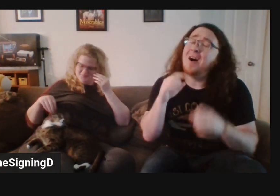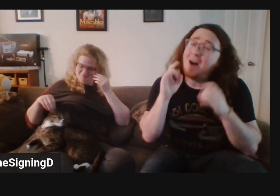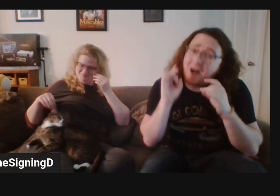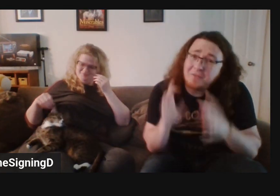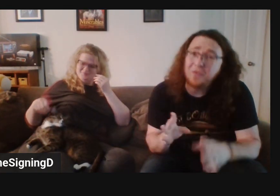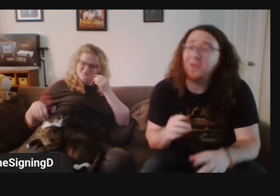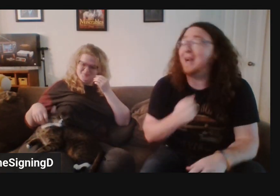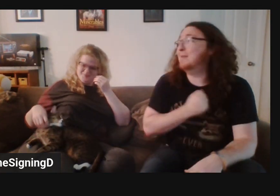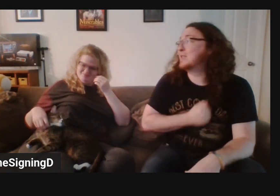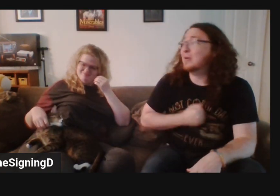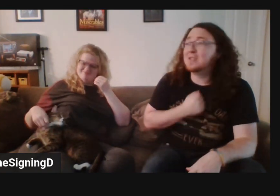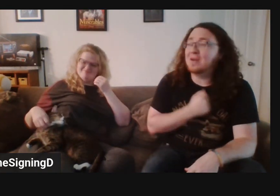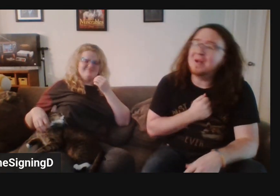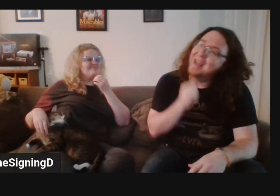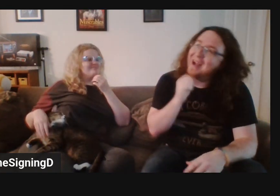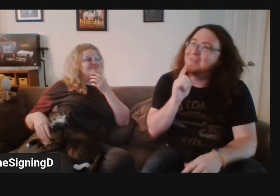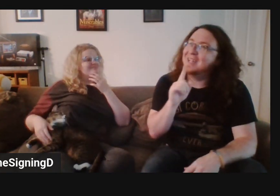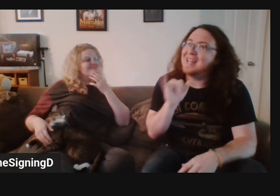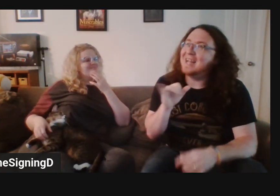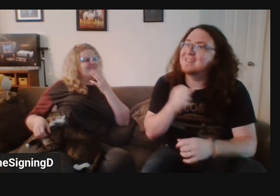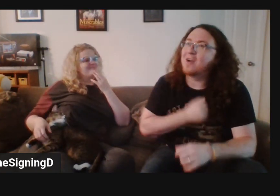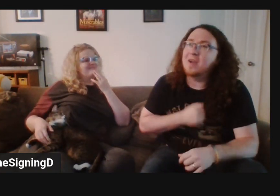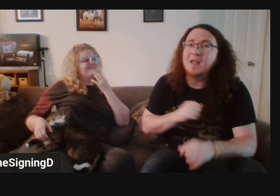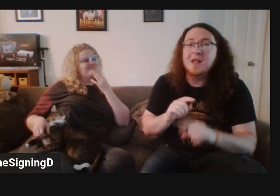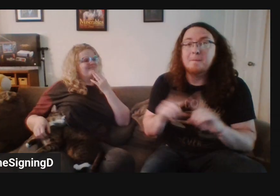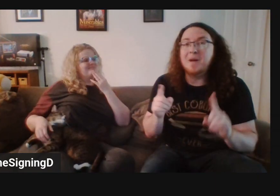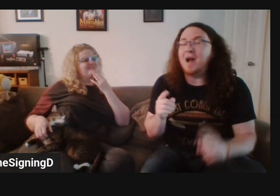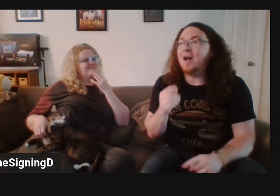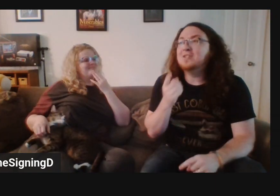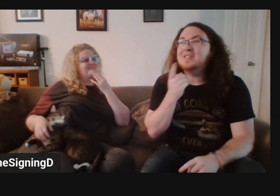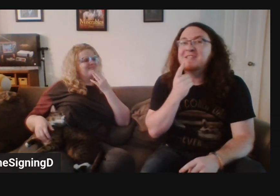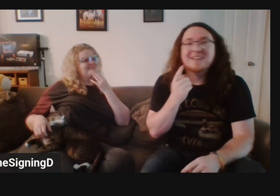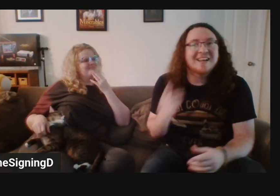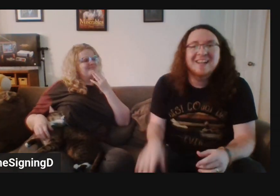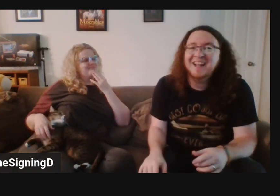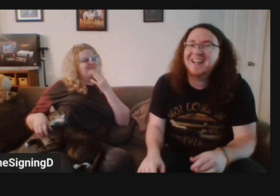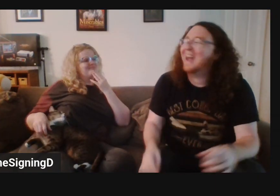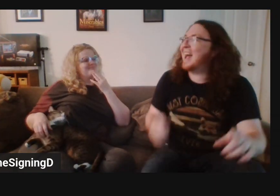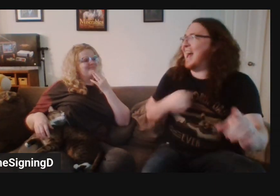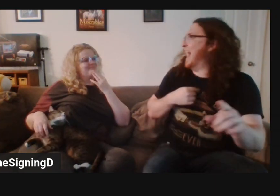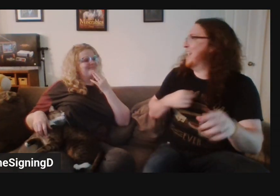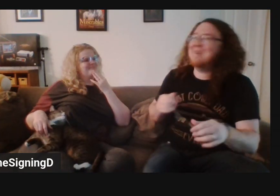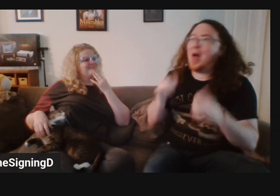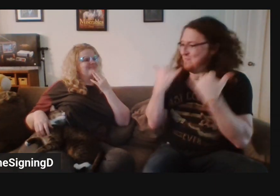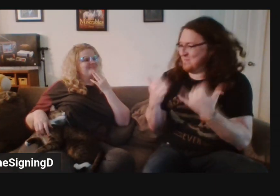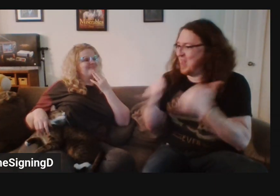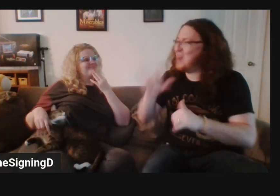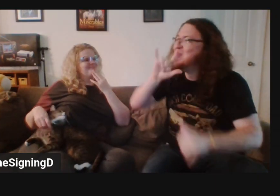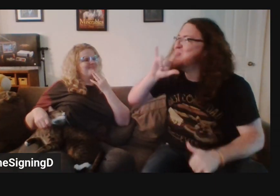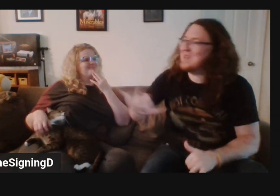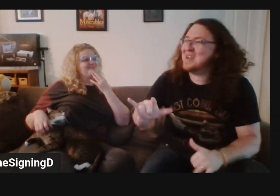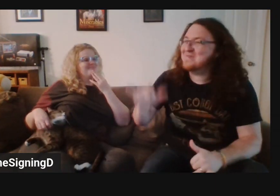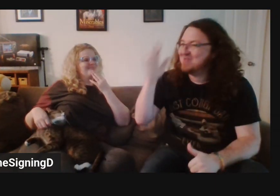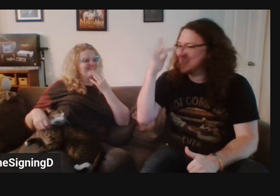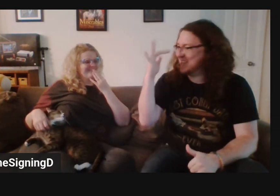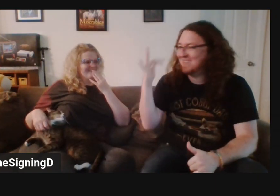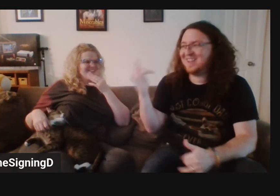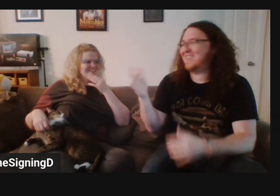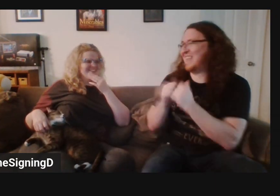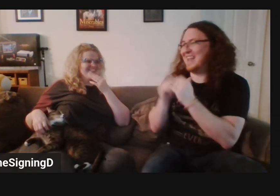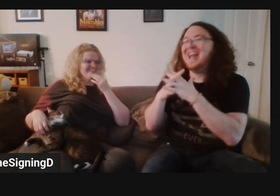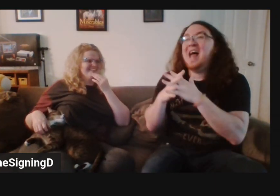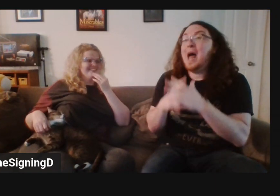this is awful, and I'm I'm not really that sorry. No, I'm already loving it because of the